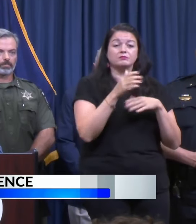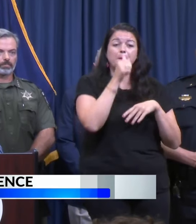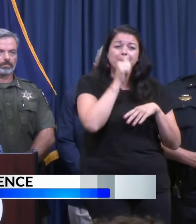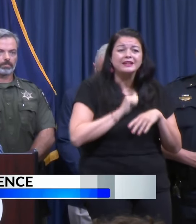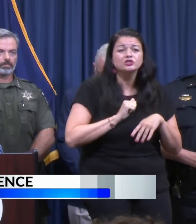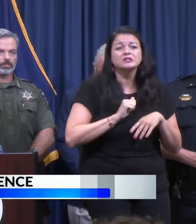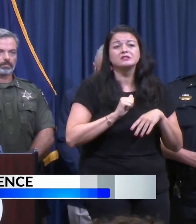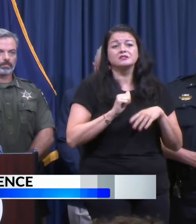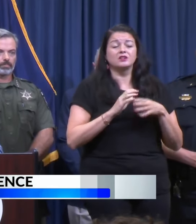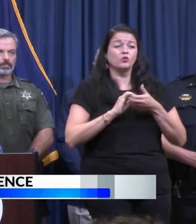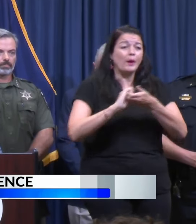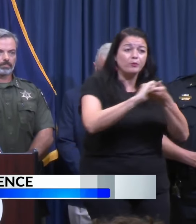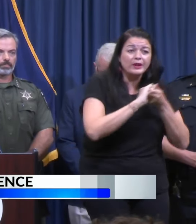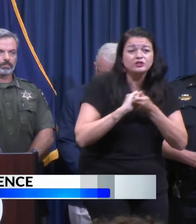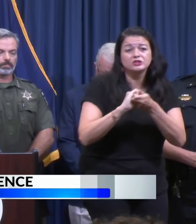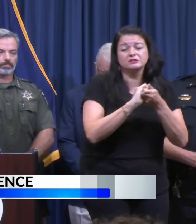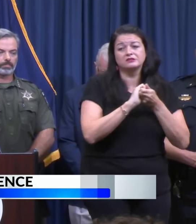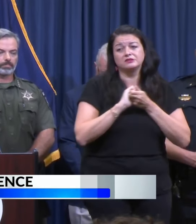another.